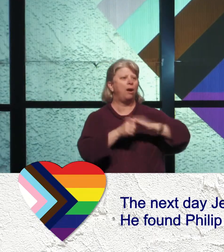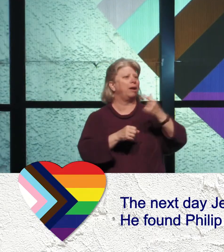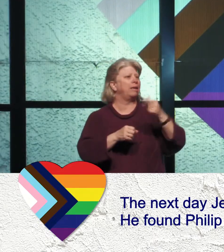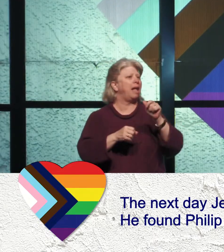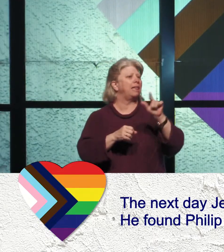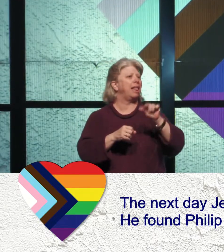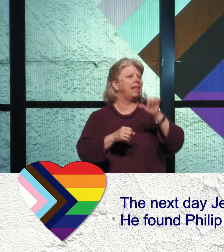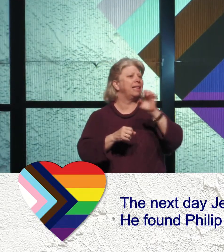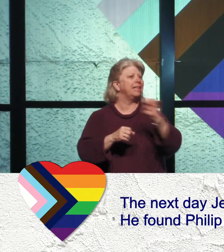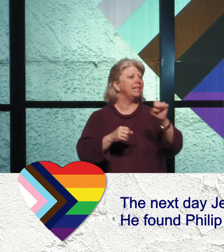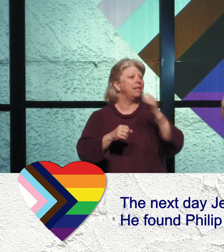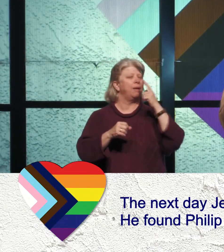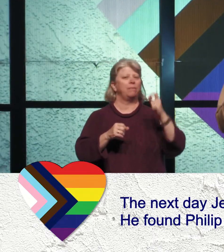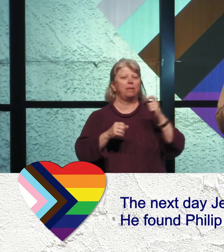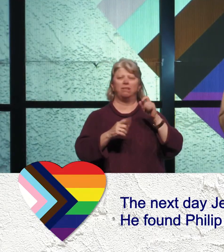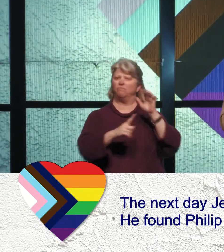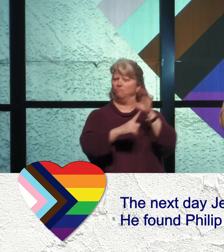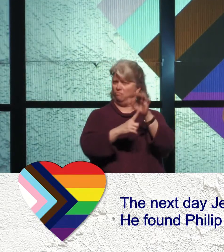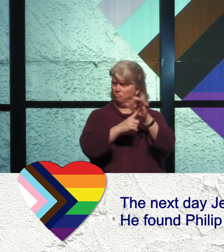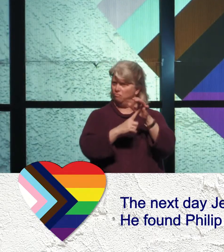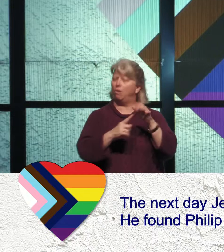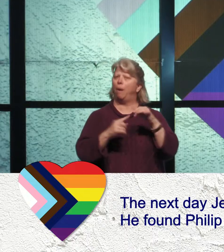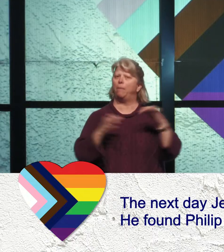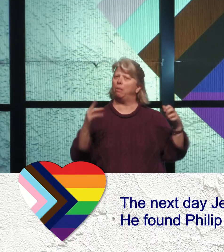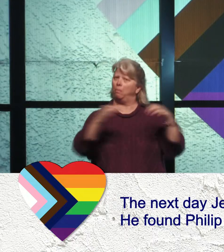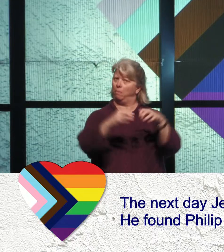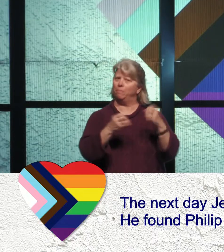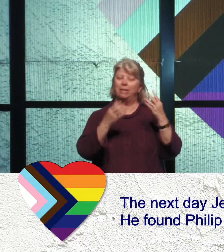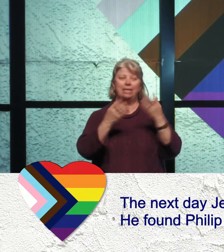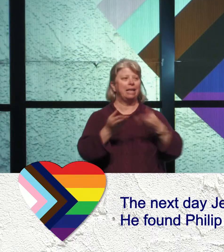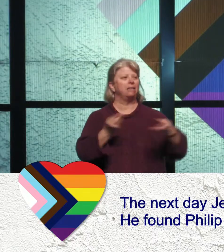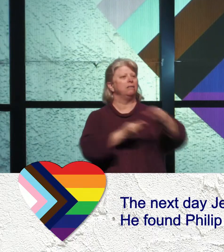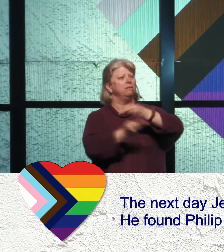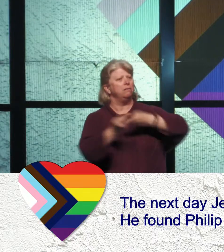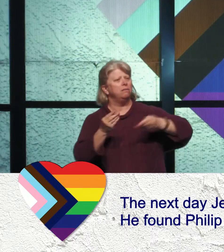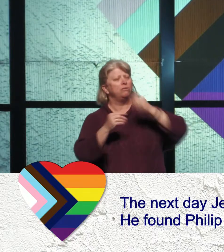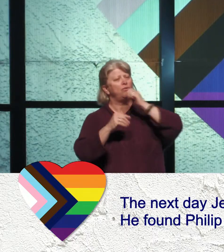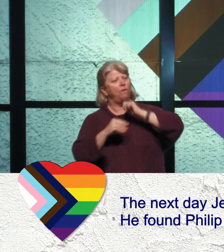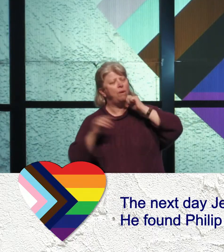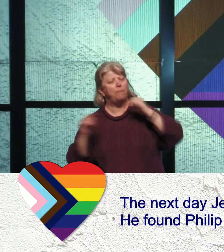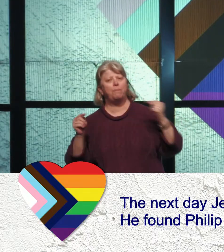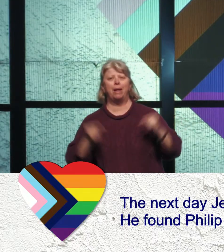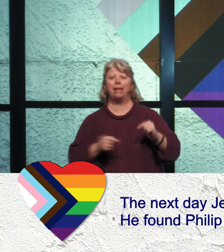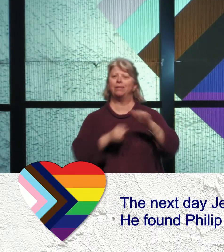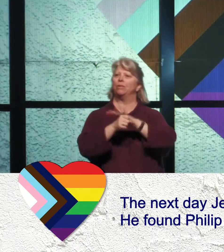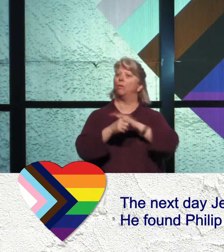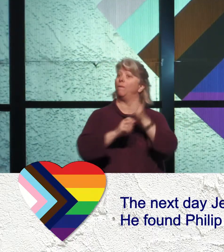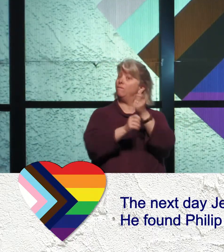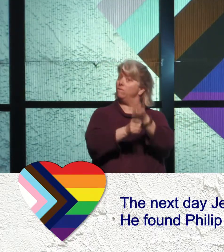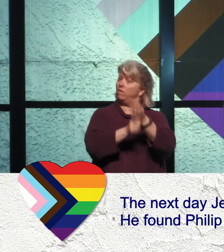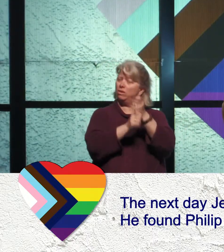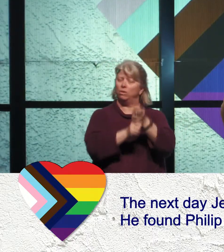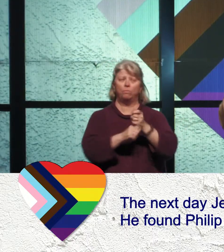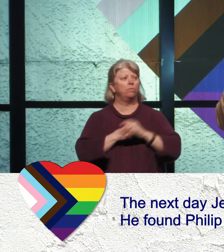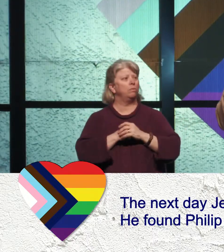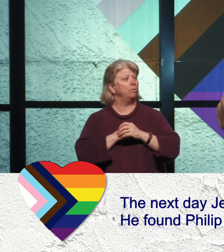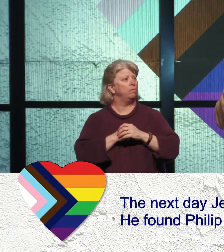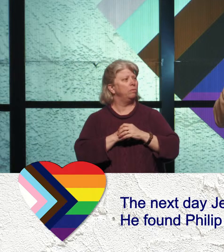because that was a hotbed for all kinds of suffering and pain. Local fishermen, it's no